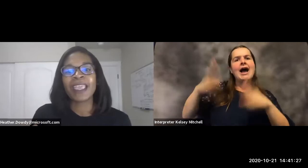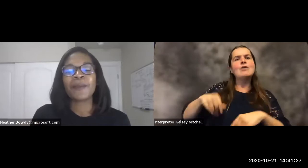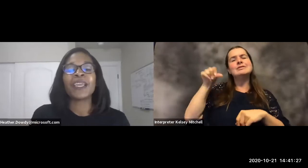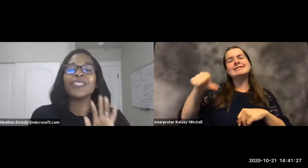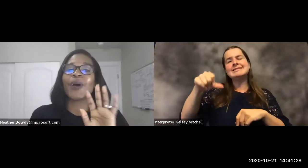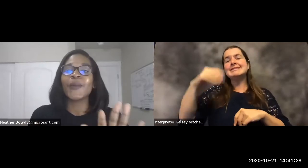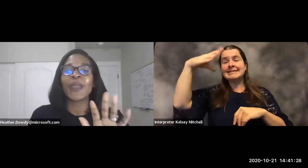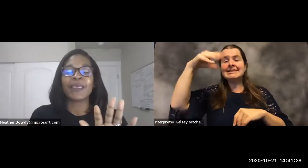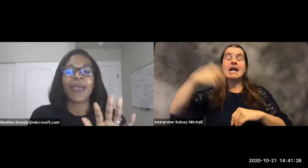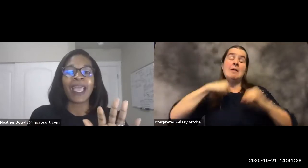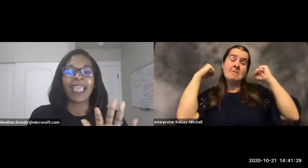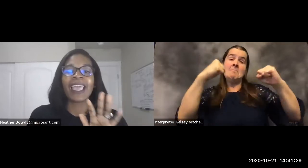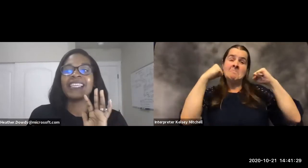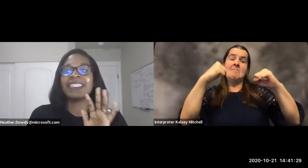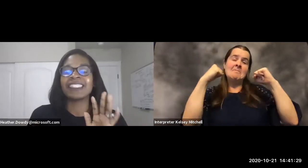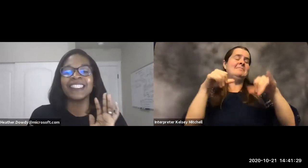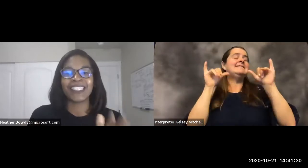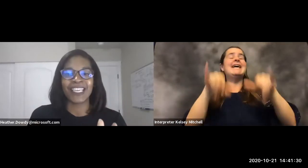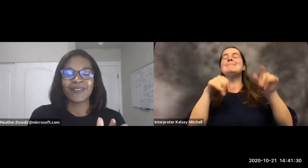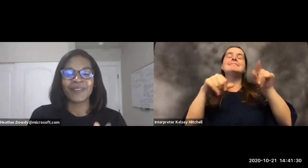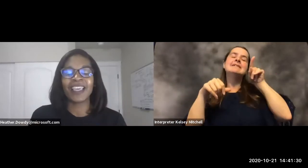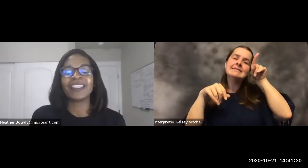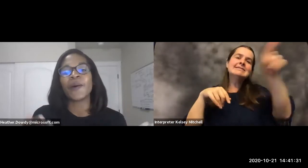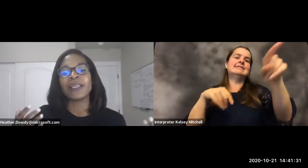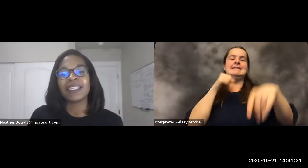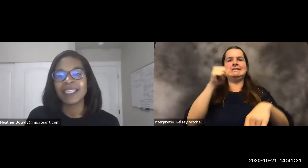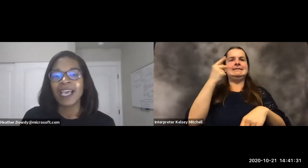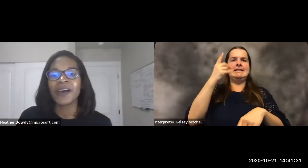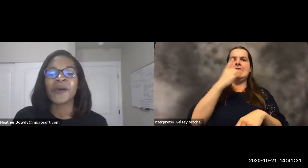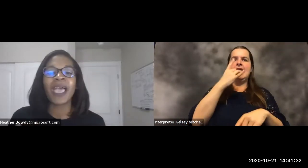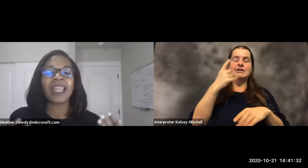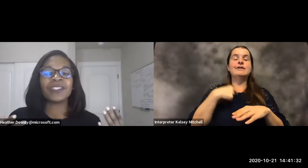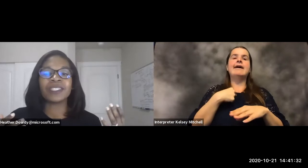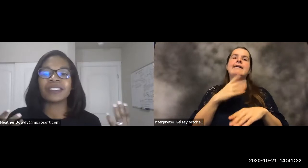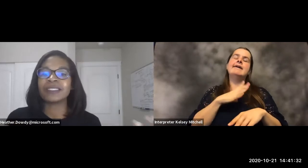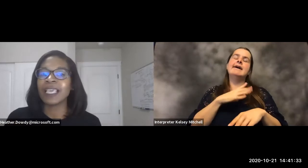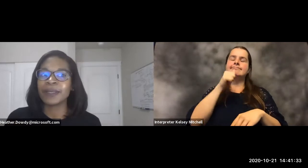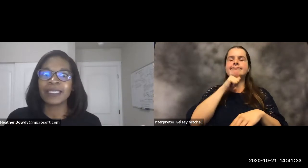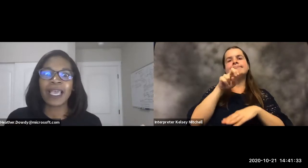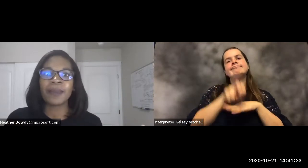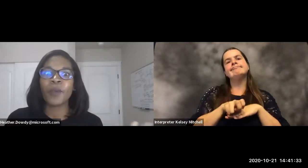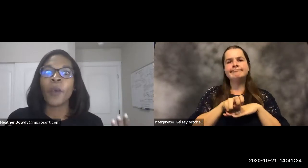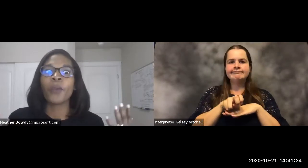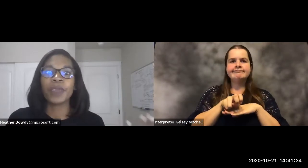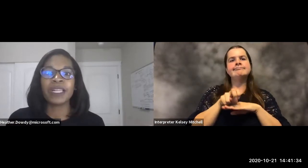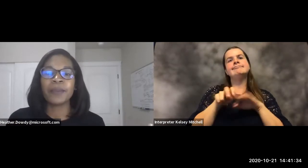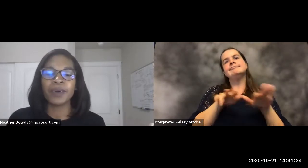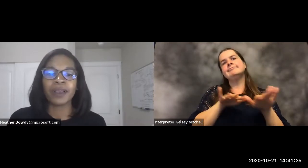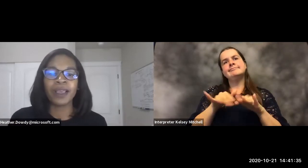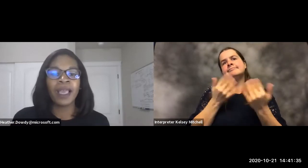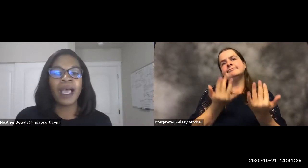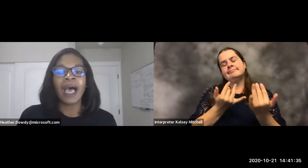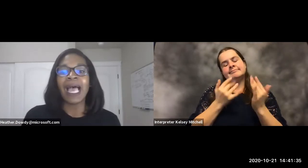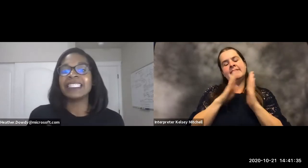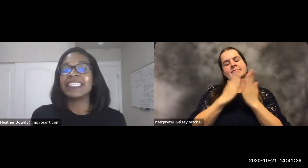banging, but he's all the way in the back and he doesn't see it. And so I sit down and I just take my time reading a